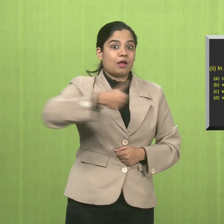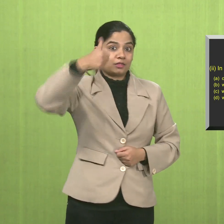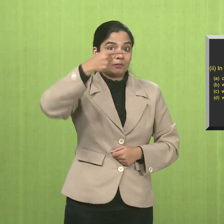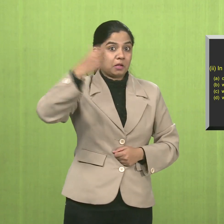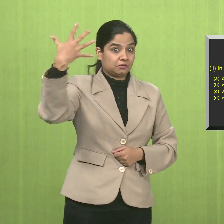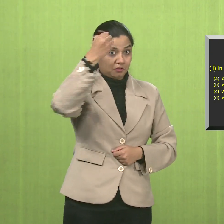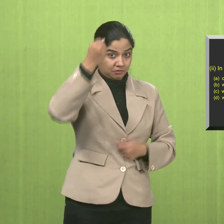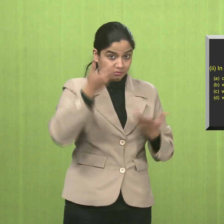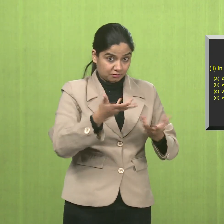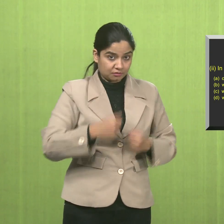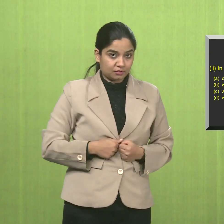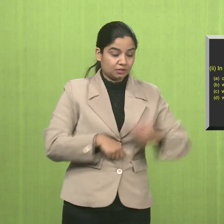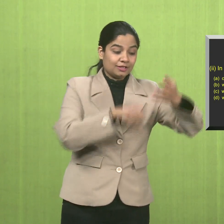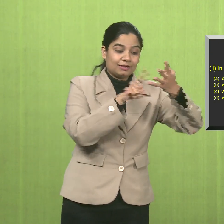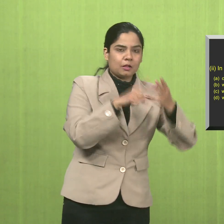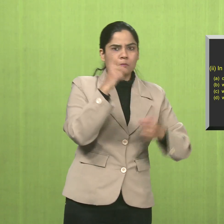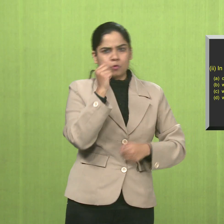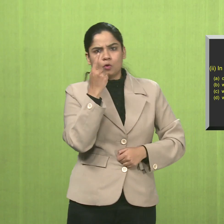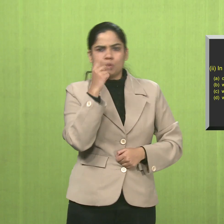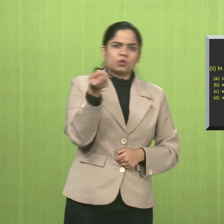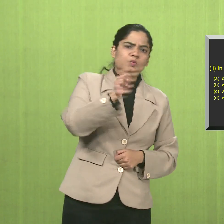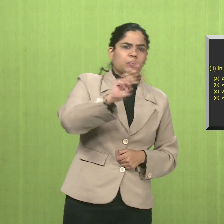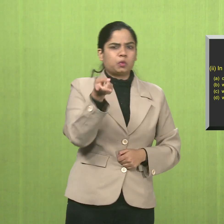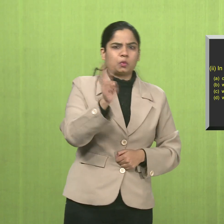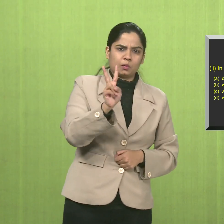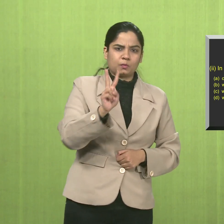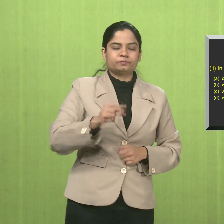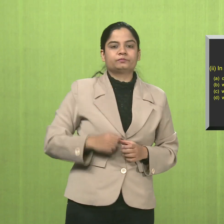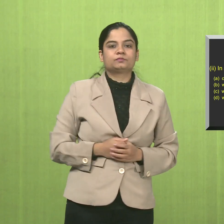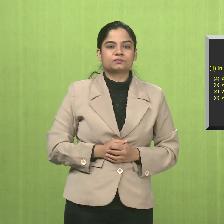female head of small unit. Third is both male and female heads.